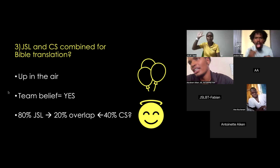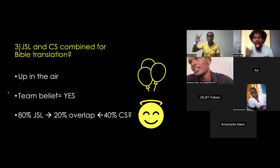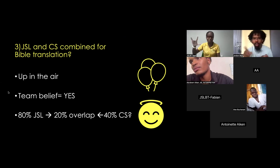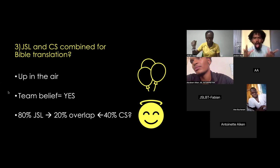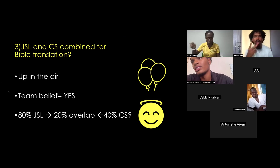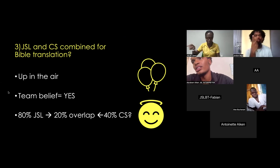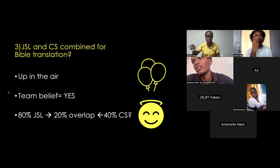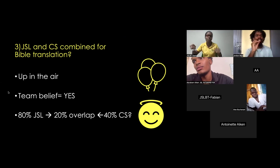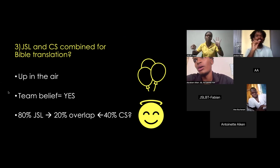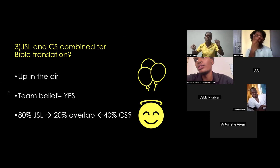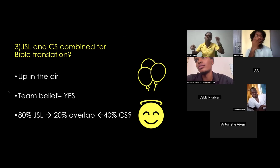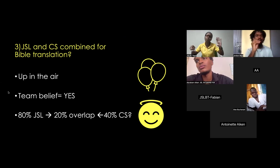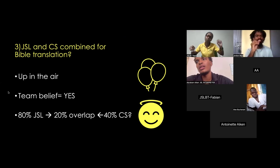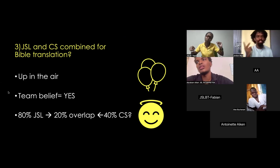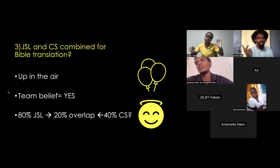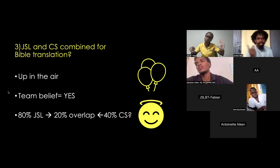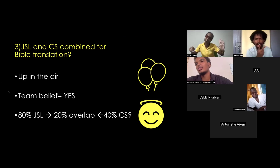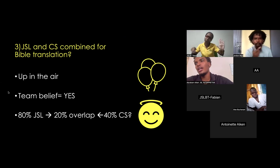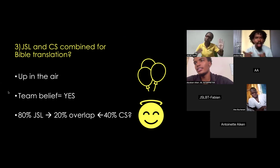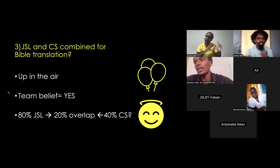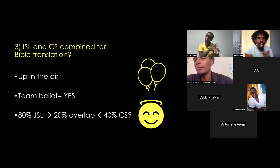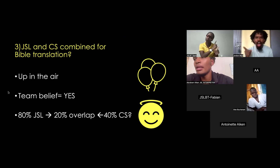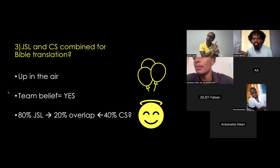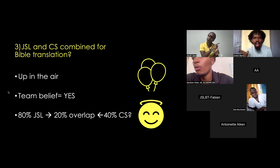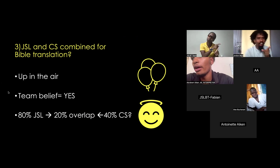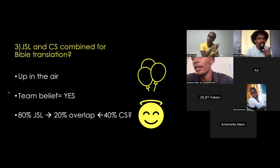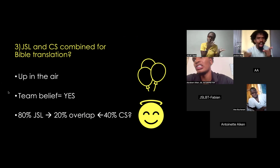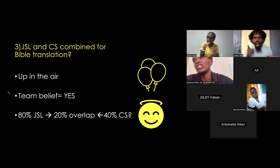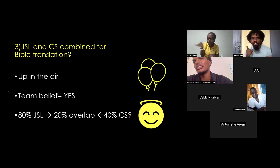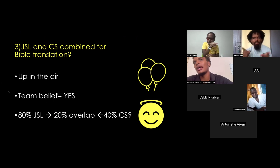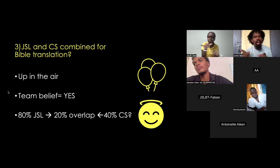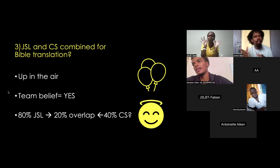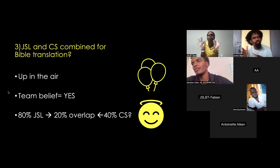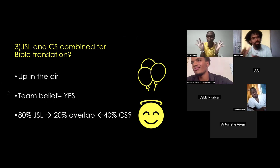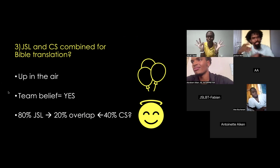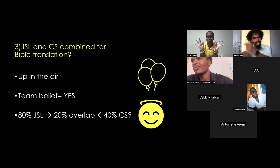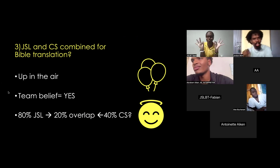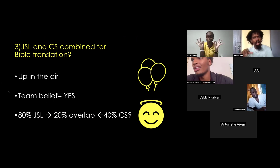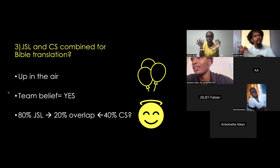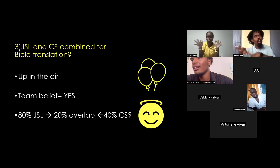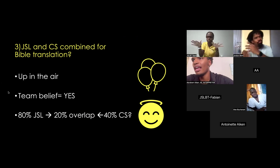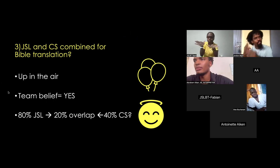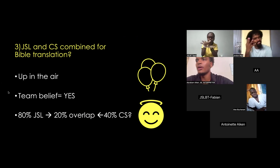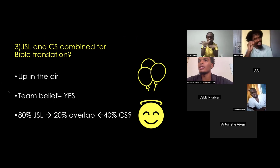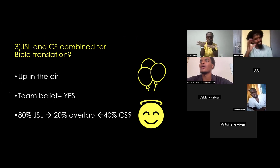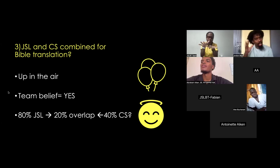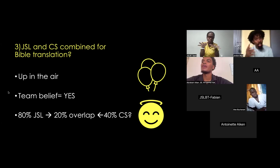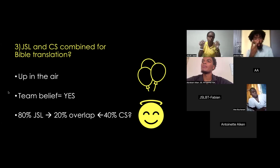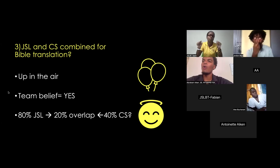20%, but with JSL being more and country sign being less, but they